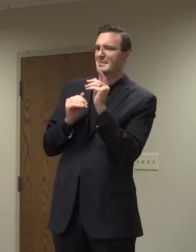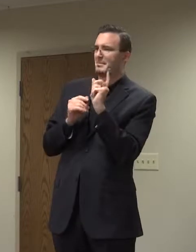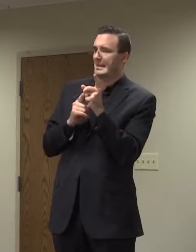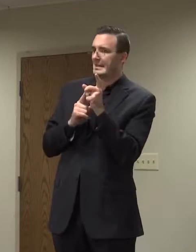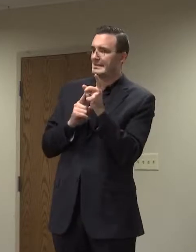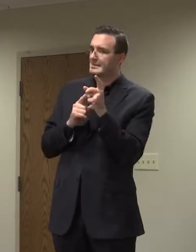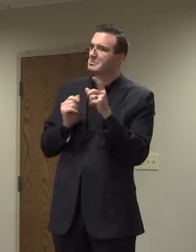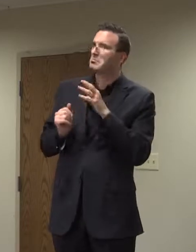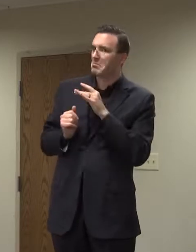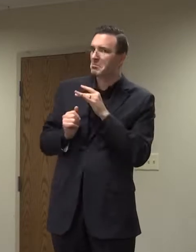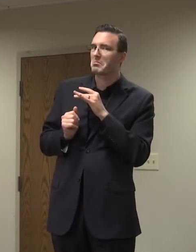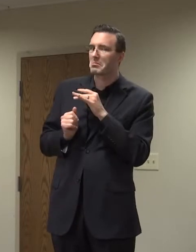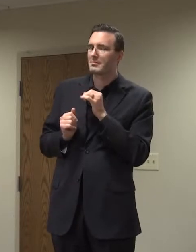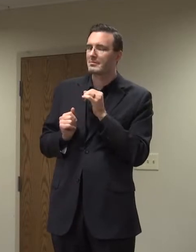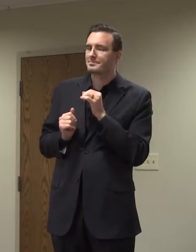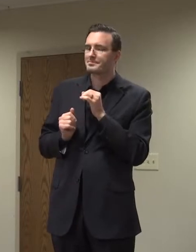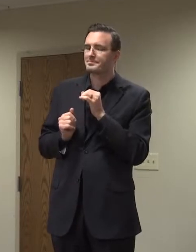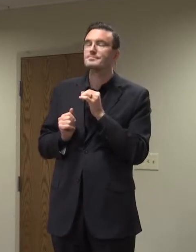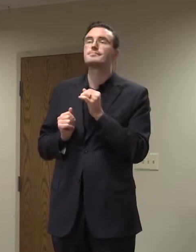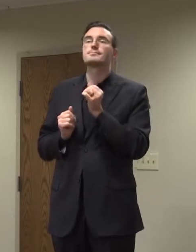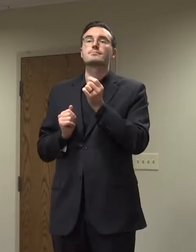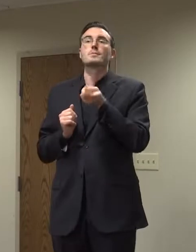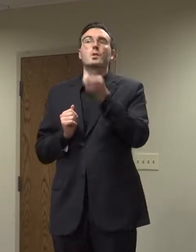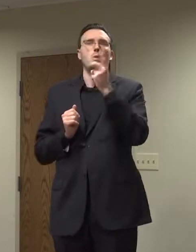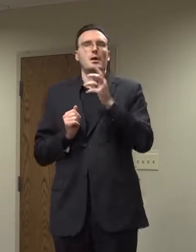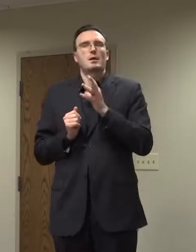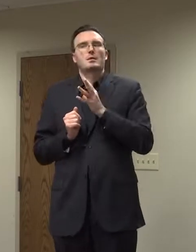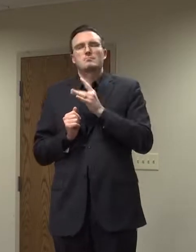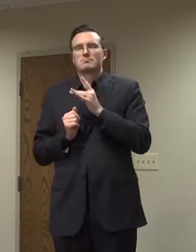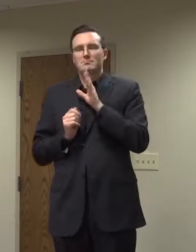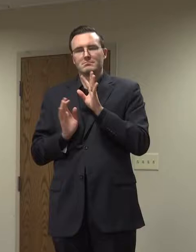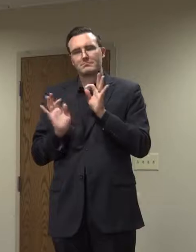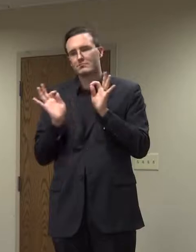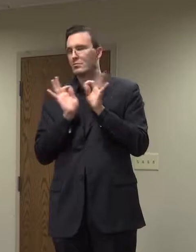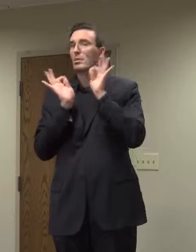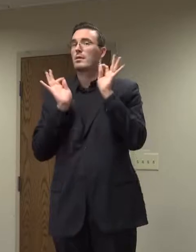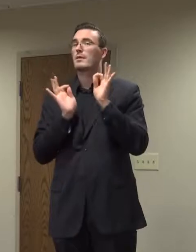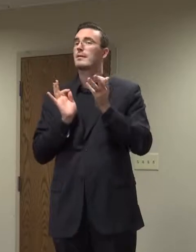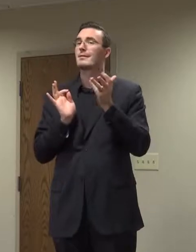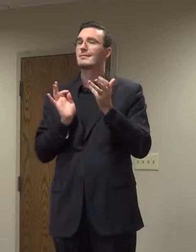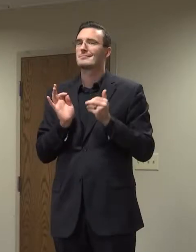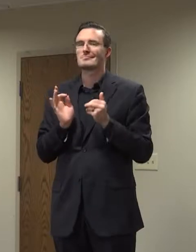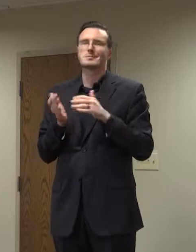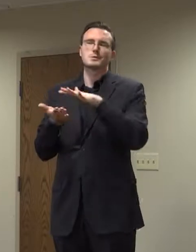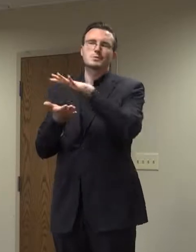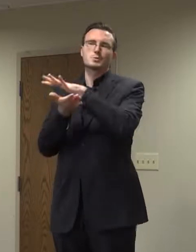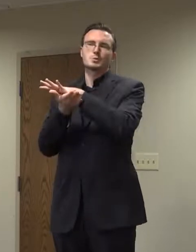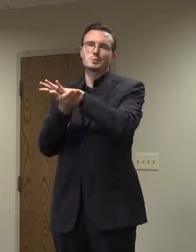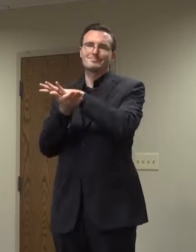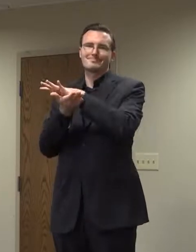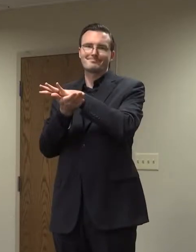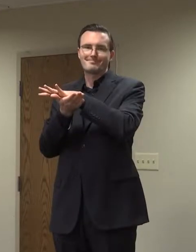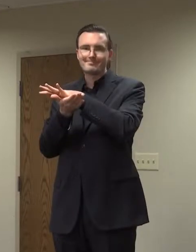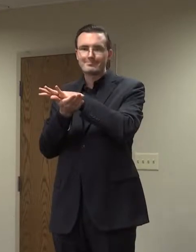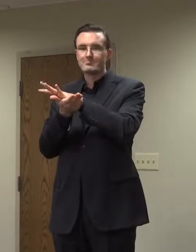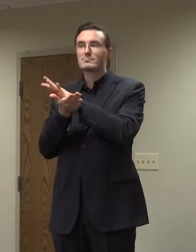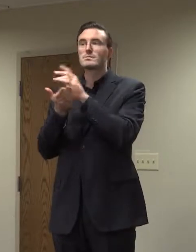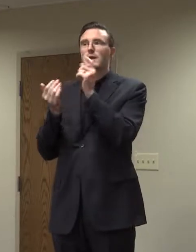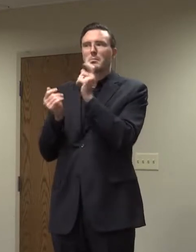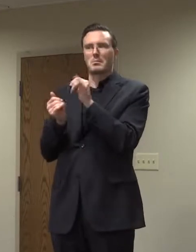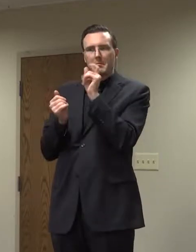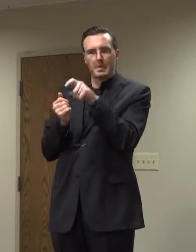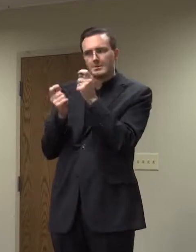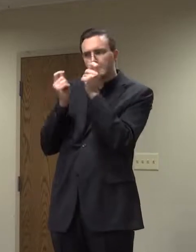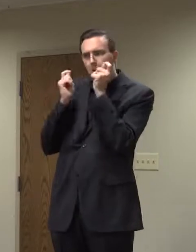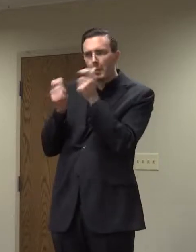one of the challenges or activities that we think this will be very helpful for, especially is in the school arena with early exclusions. Remember,